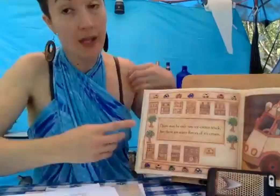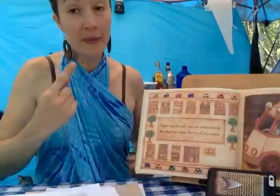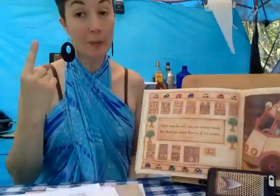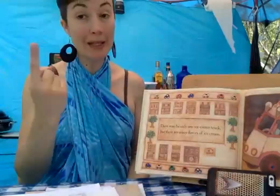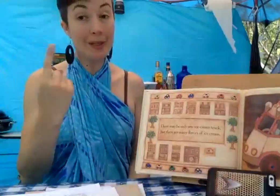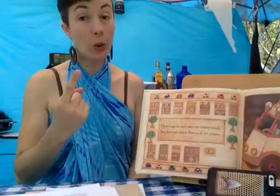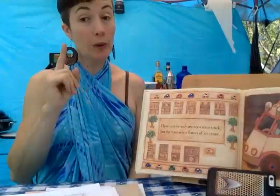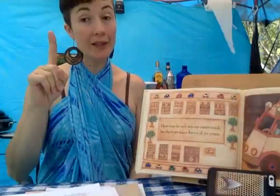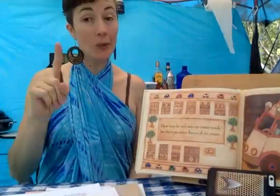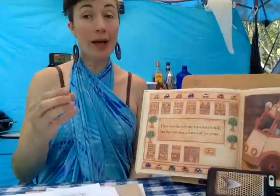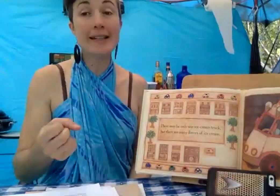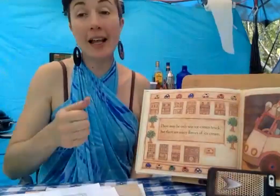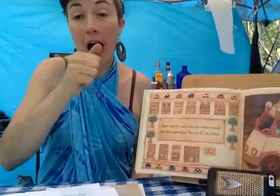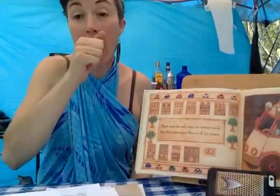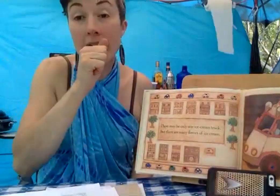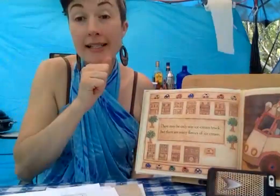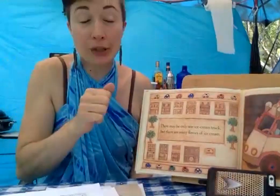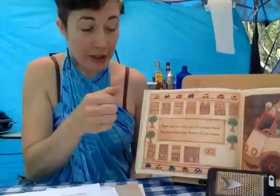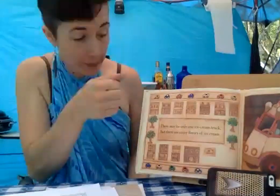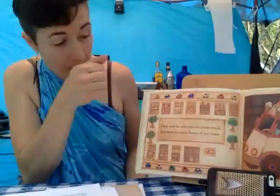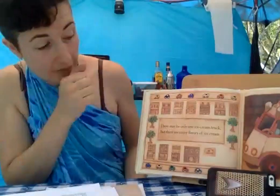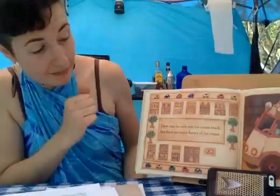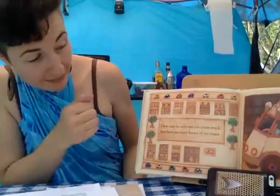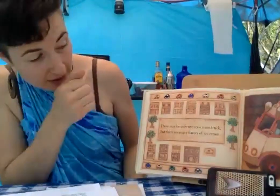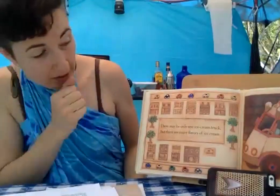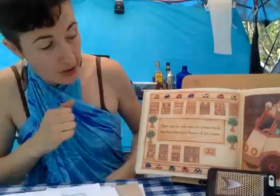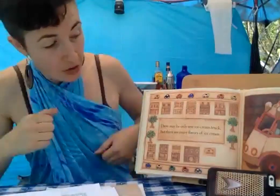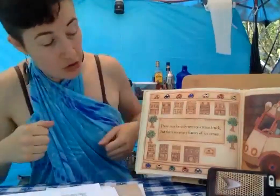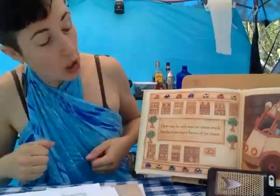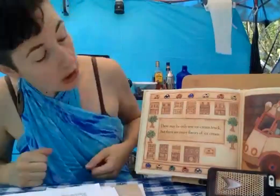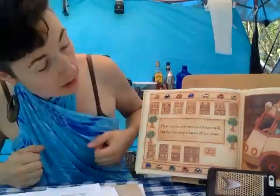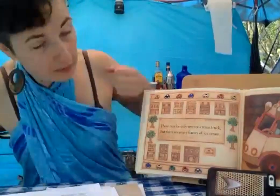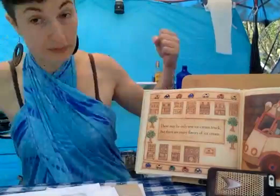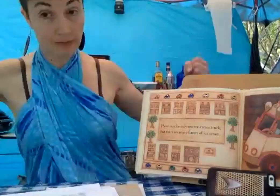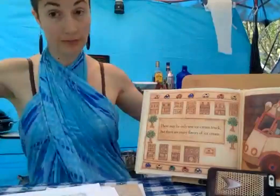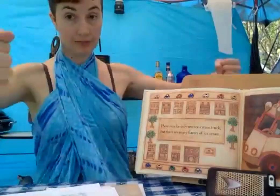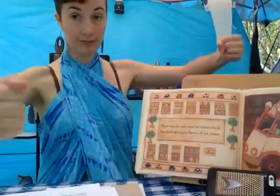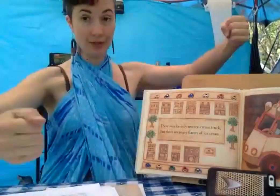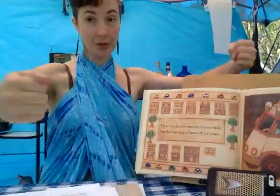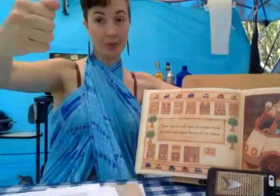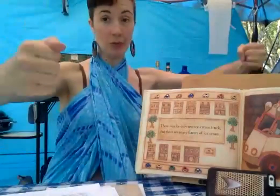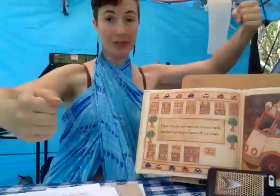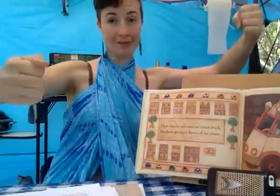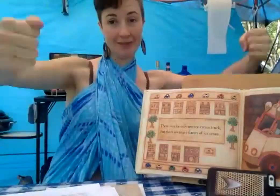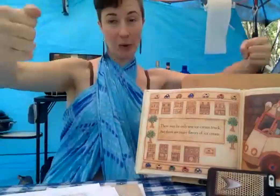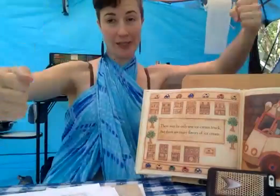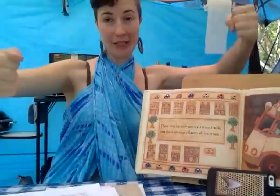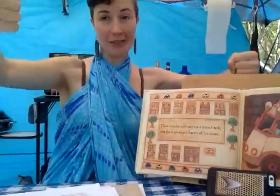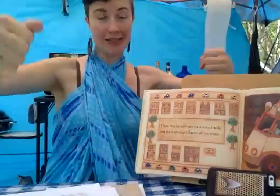There may be only one ice cream truck, show a big wheel that we're steering,